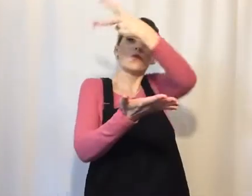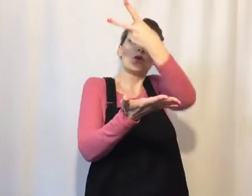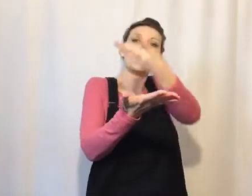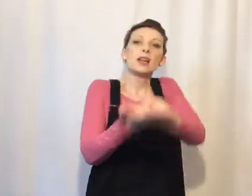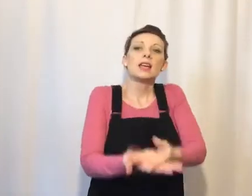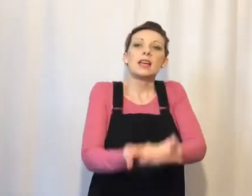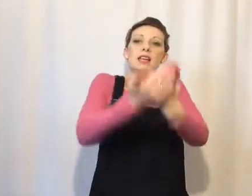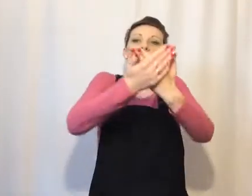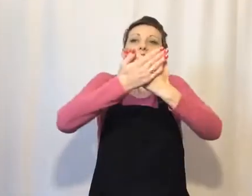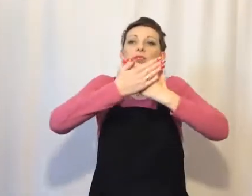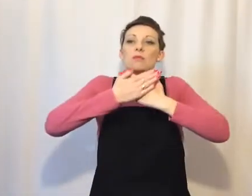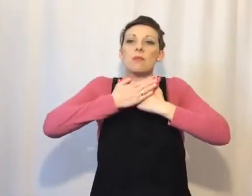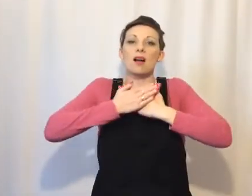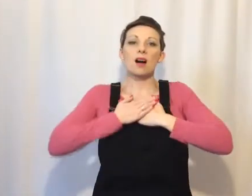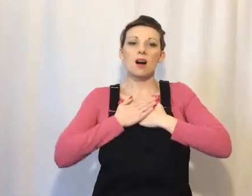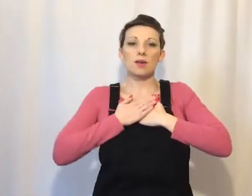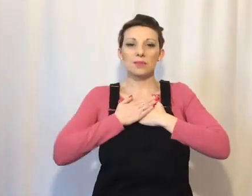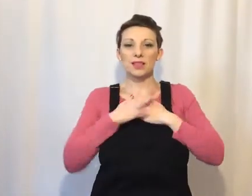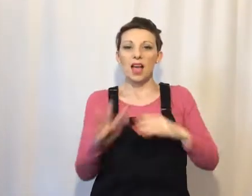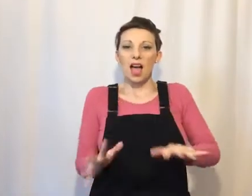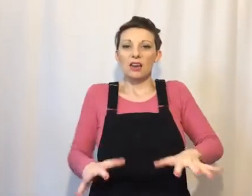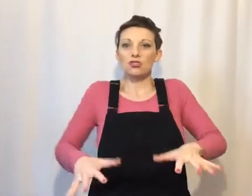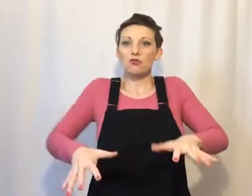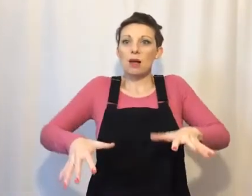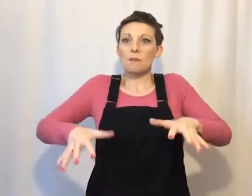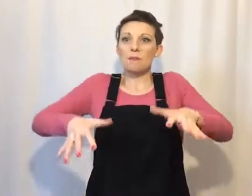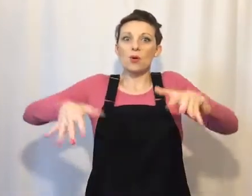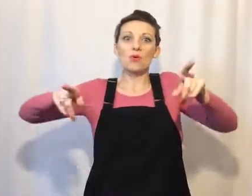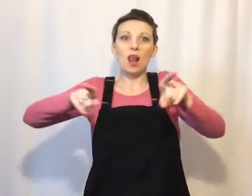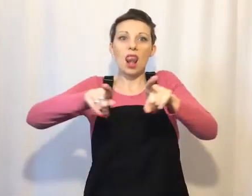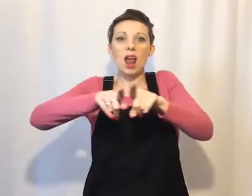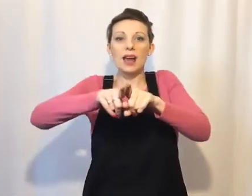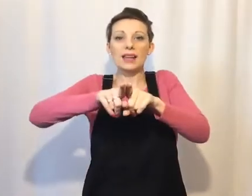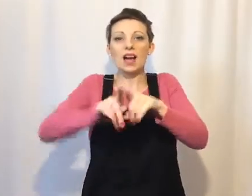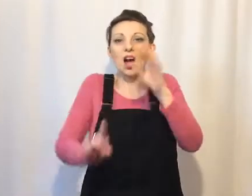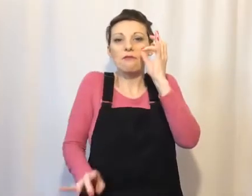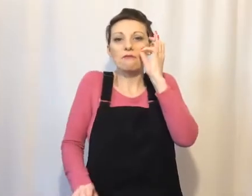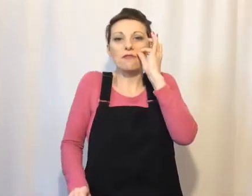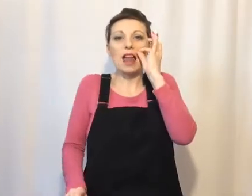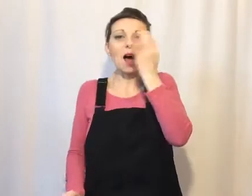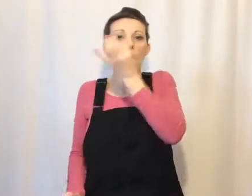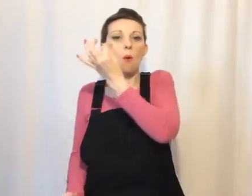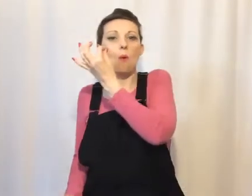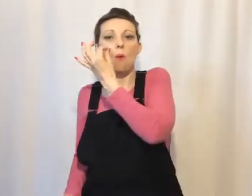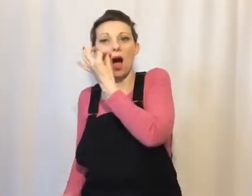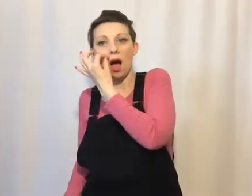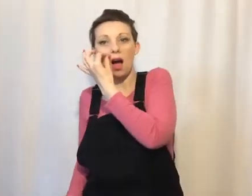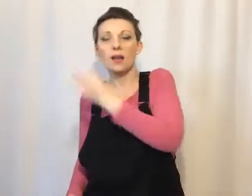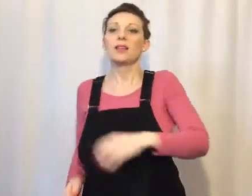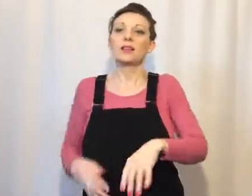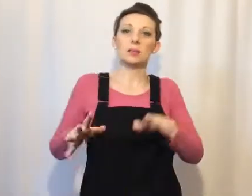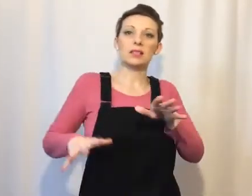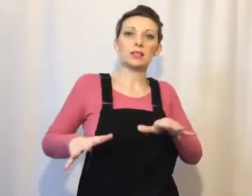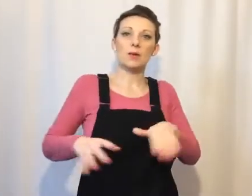fall into my arms and tremble like a flower. That's a bit slower, that